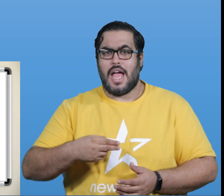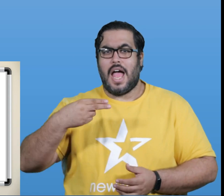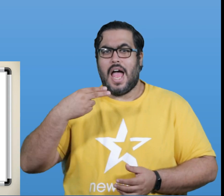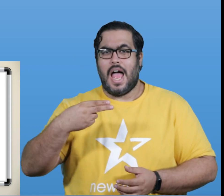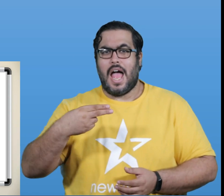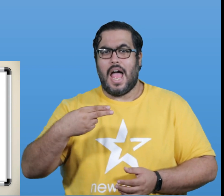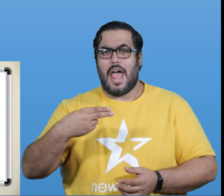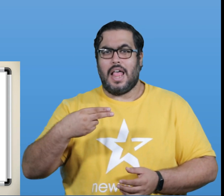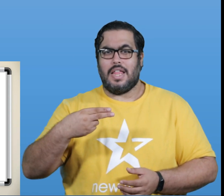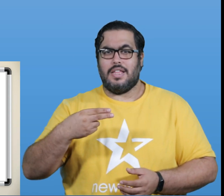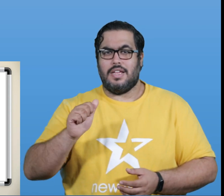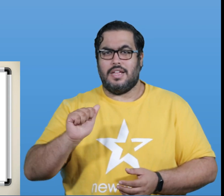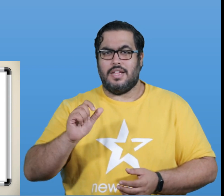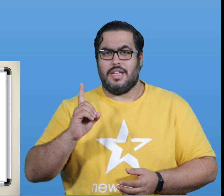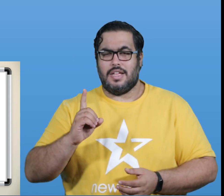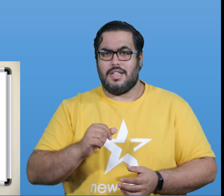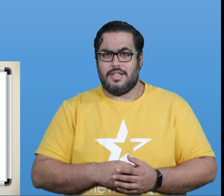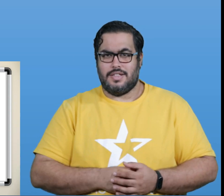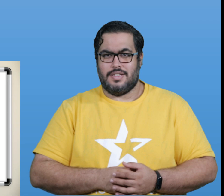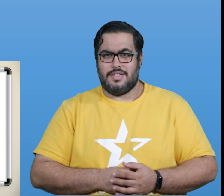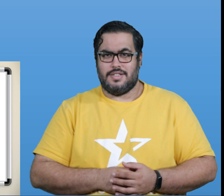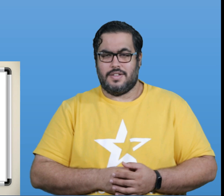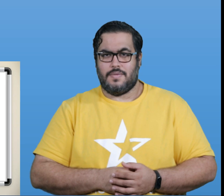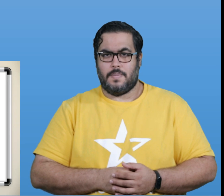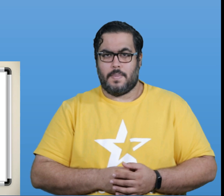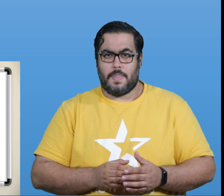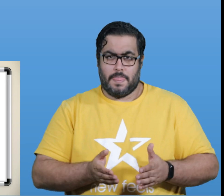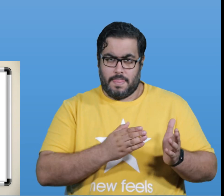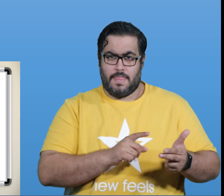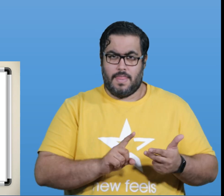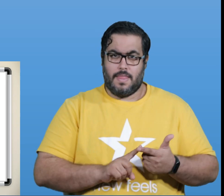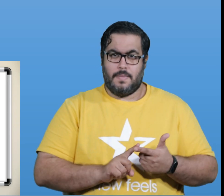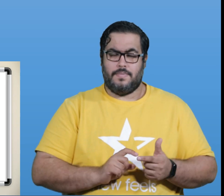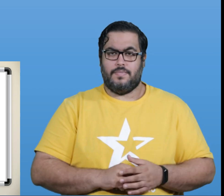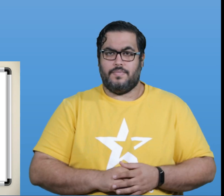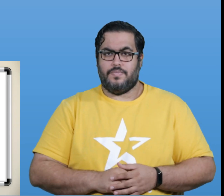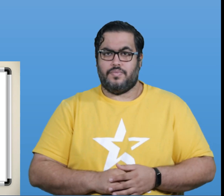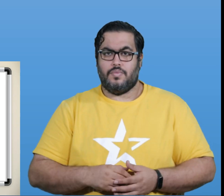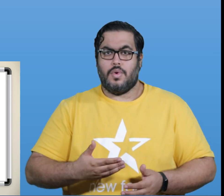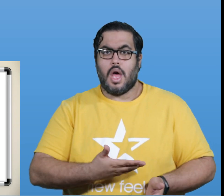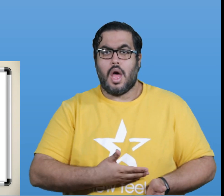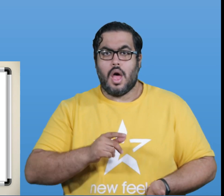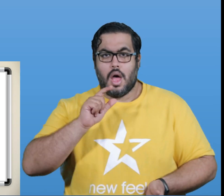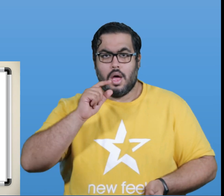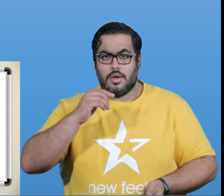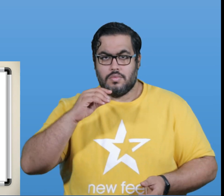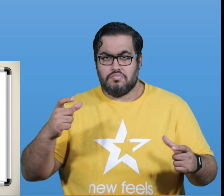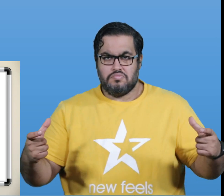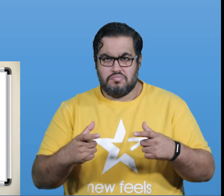late, okay? Next question. They were hungry, blank, they hadn't eaten